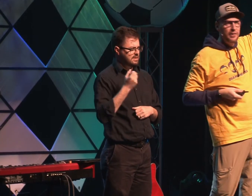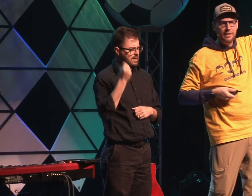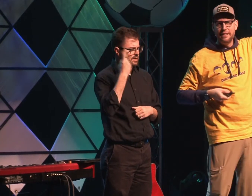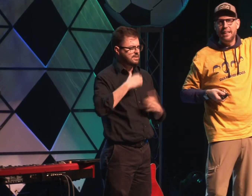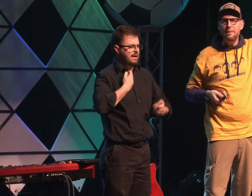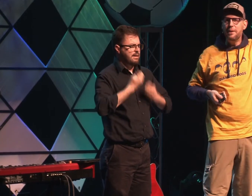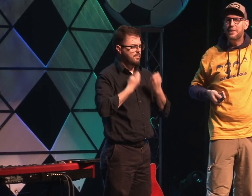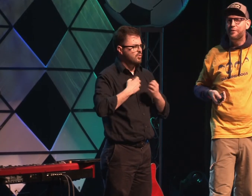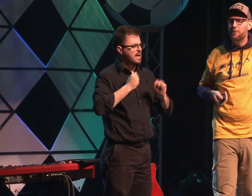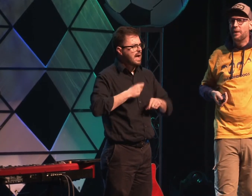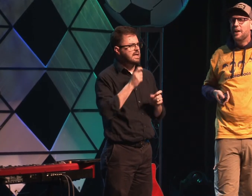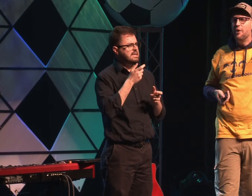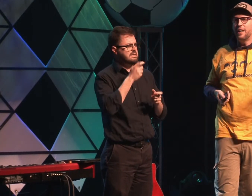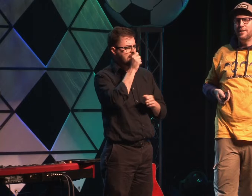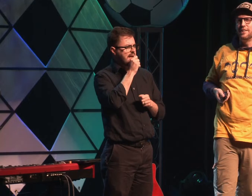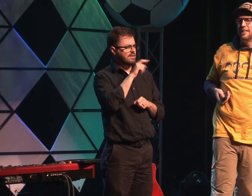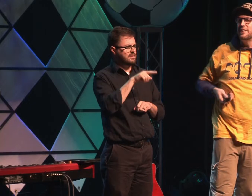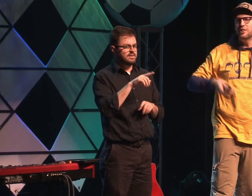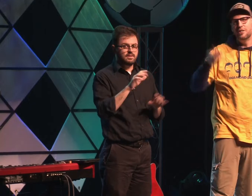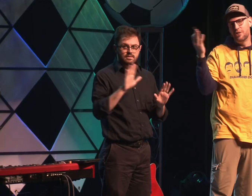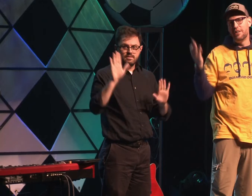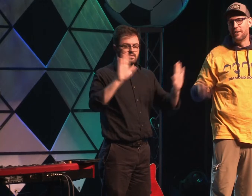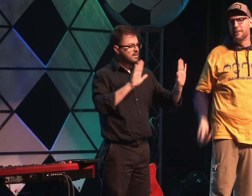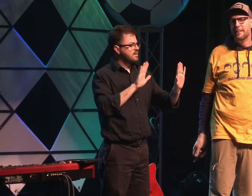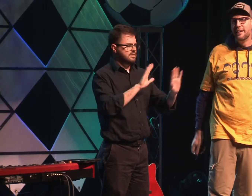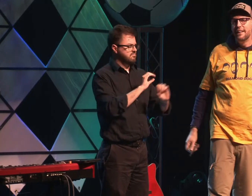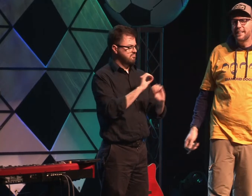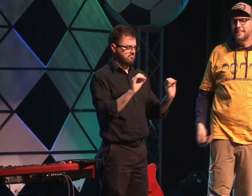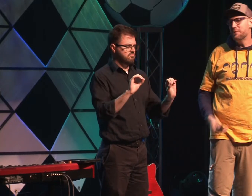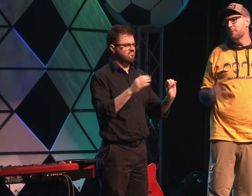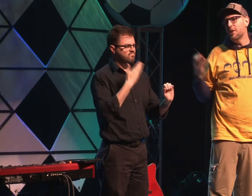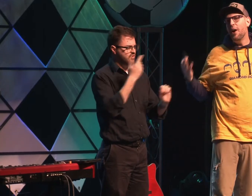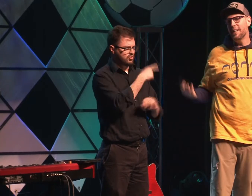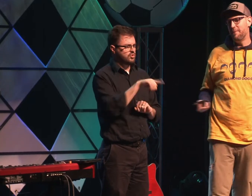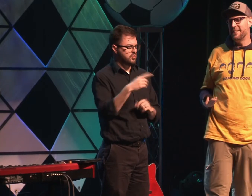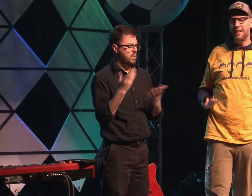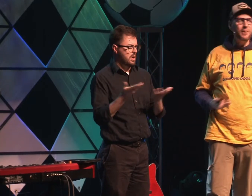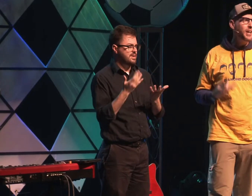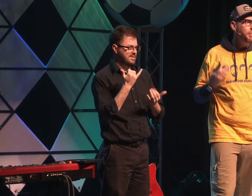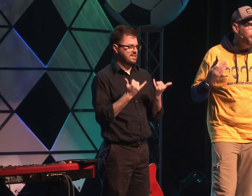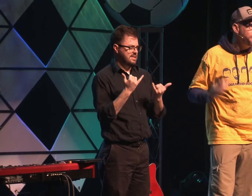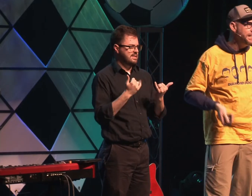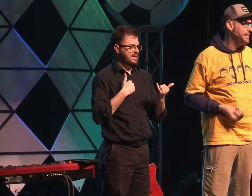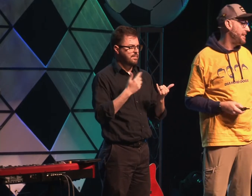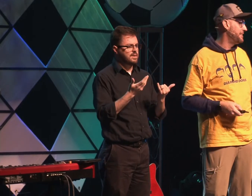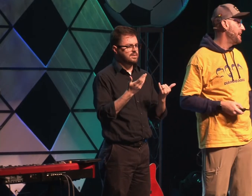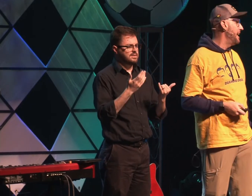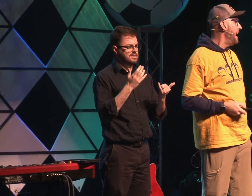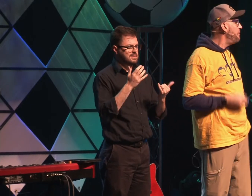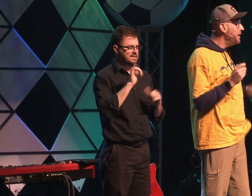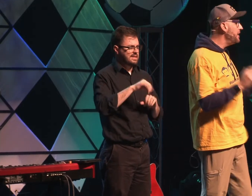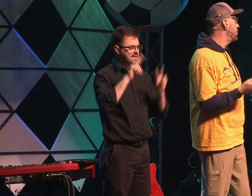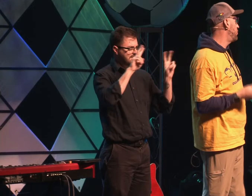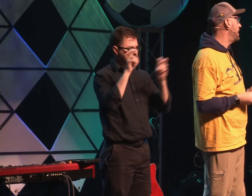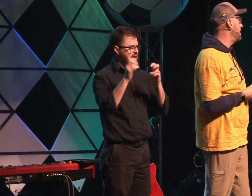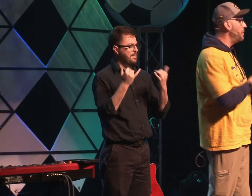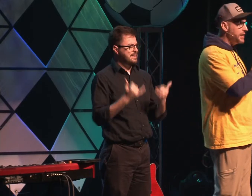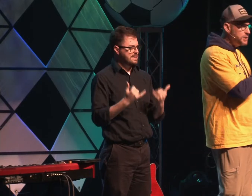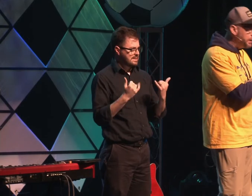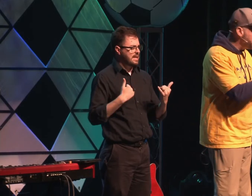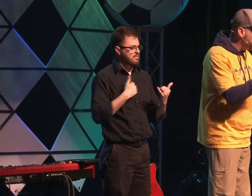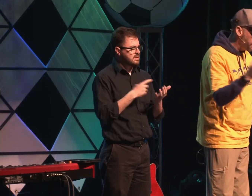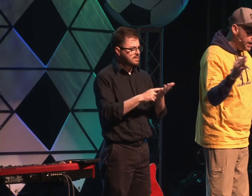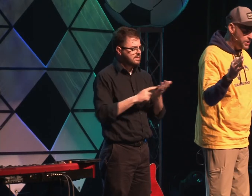can handle it. Anybody in the room? Okay, good. Then it's good you're here. Because that's what we're talking about today. We're going to talk about feelings. And feelings are tricky,